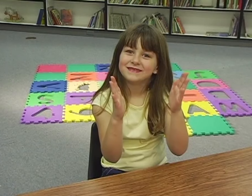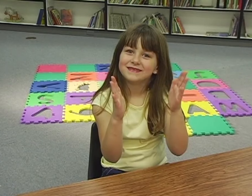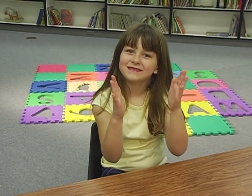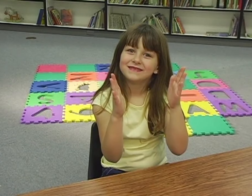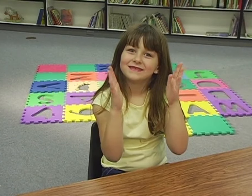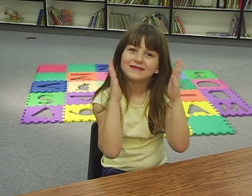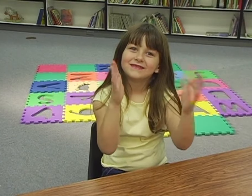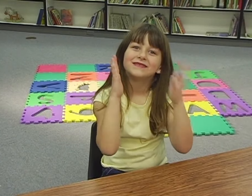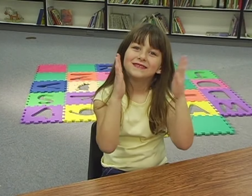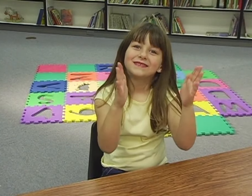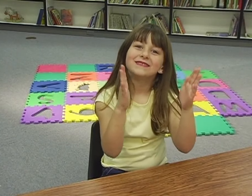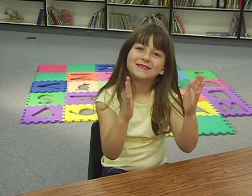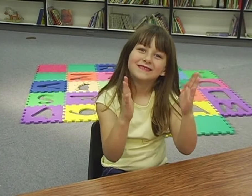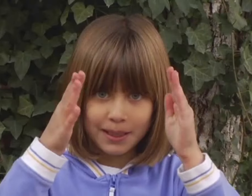Show where to pay attention.